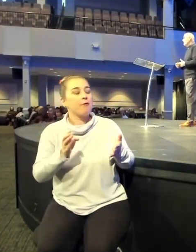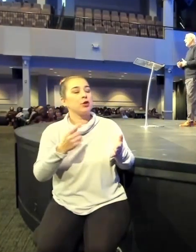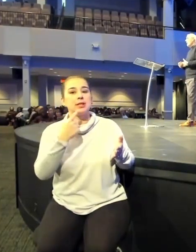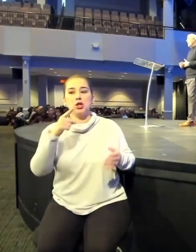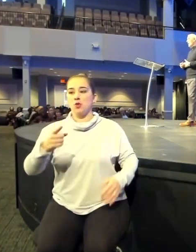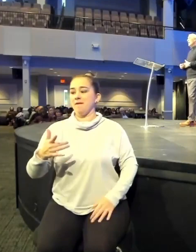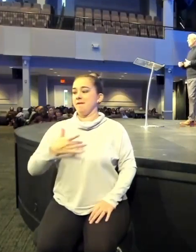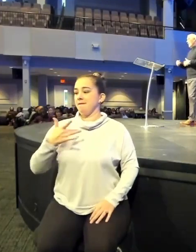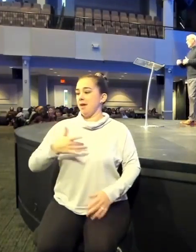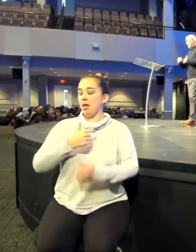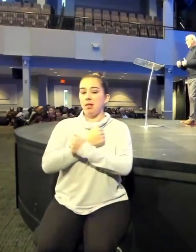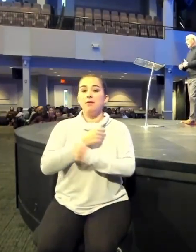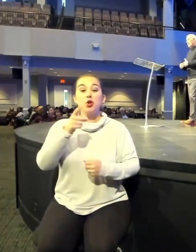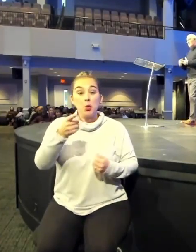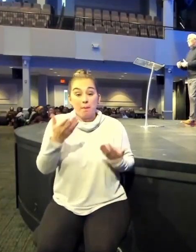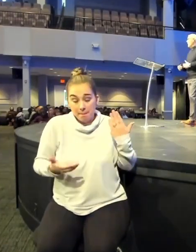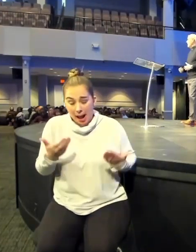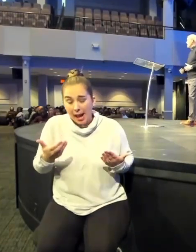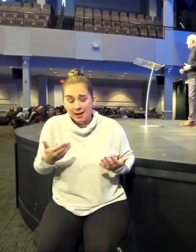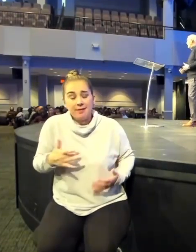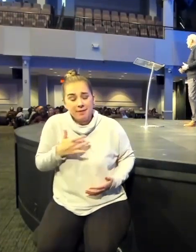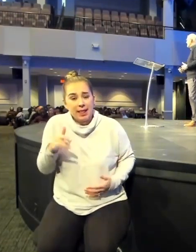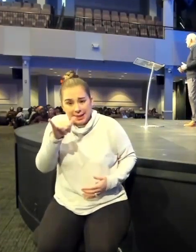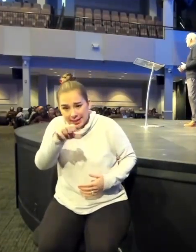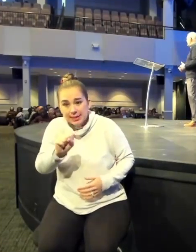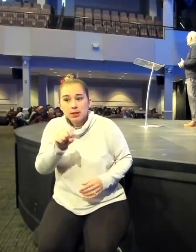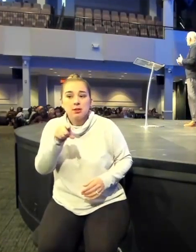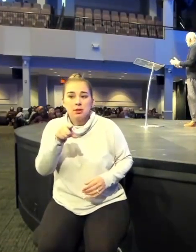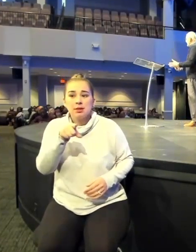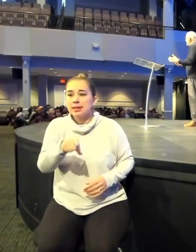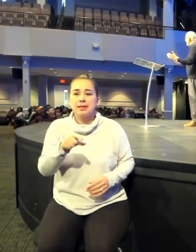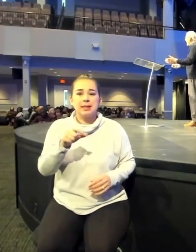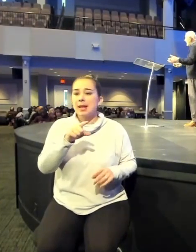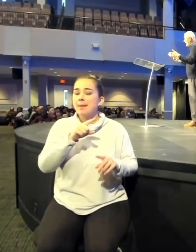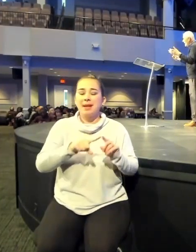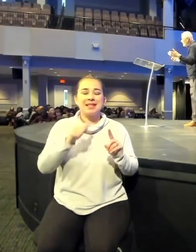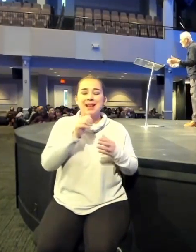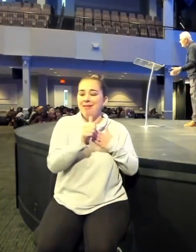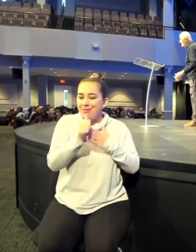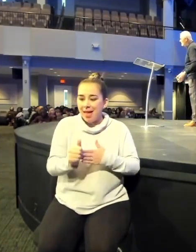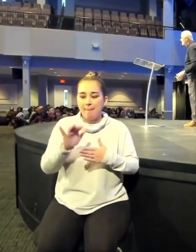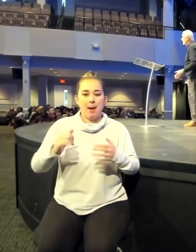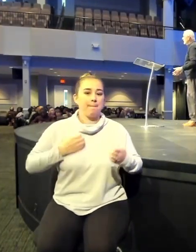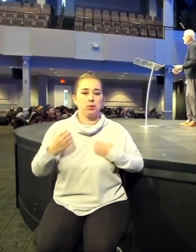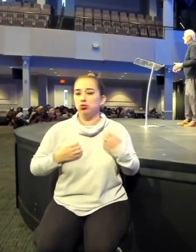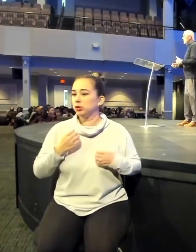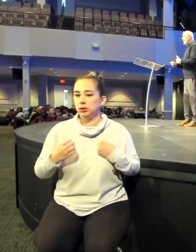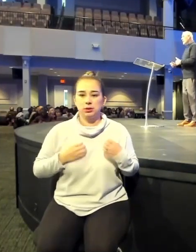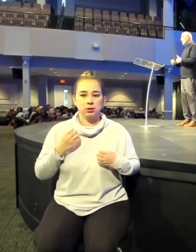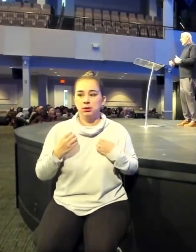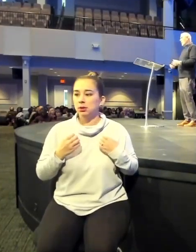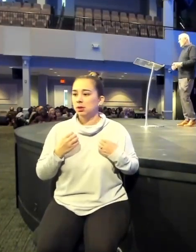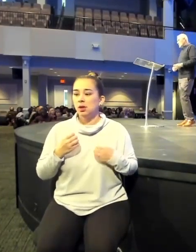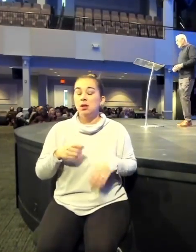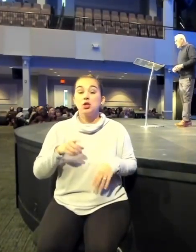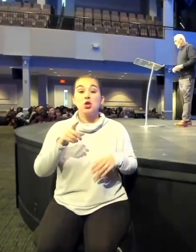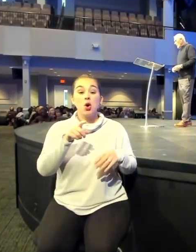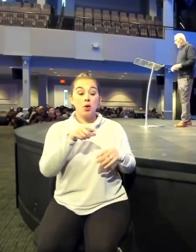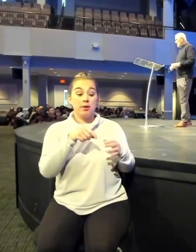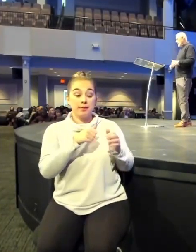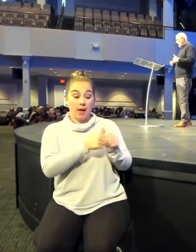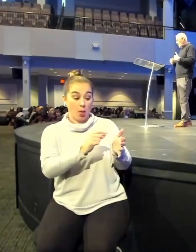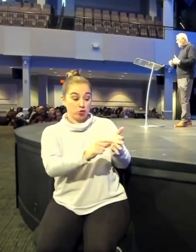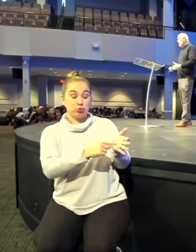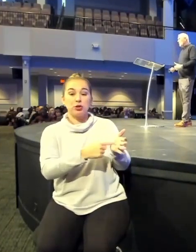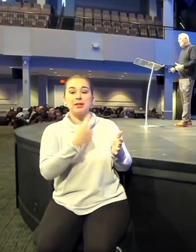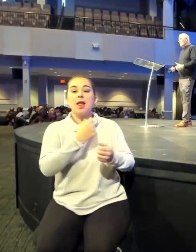You may very well feel it at some point in time, but it is not driven by emotions. In fact, according to Scripture,